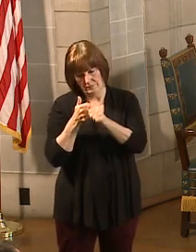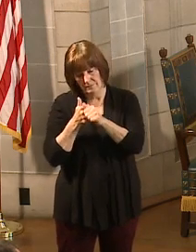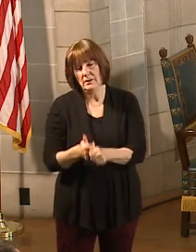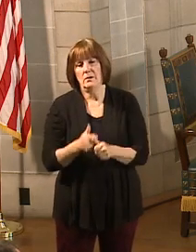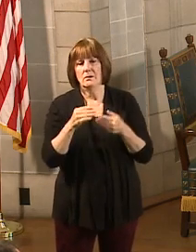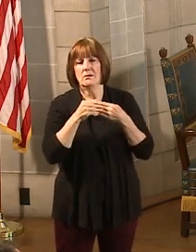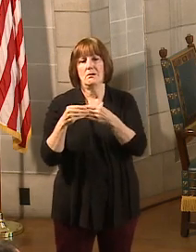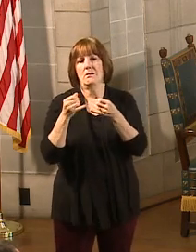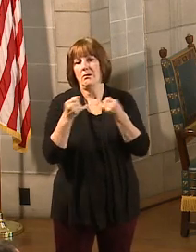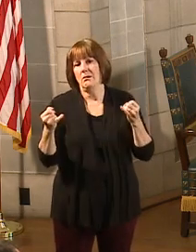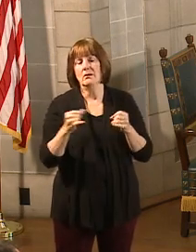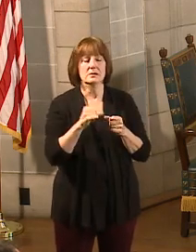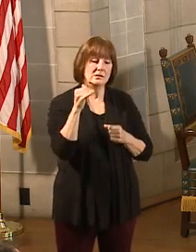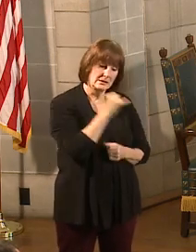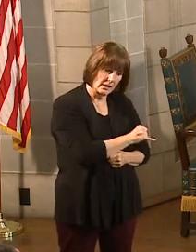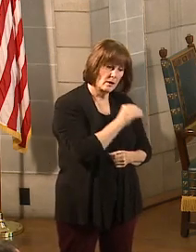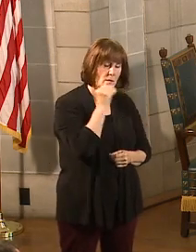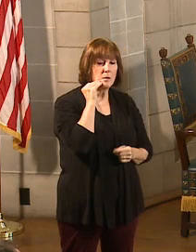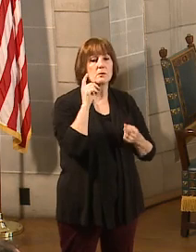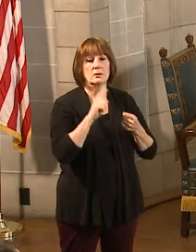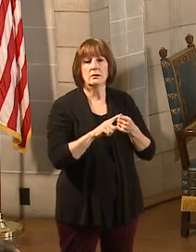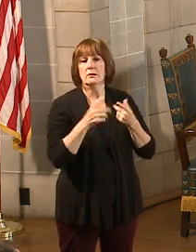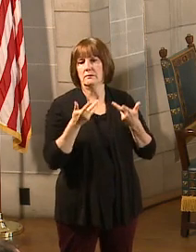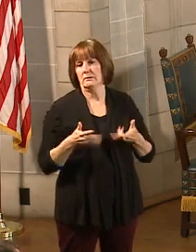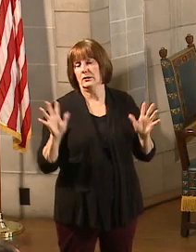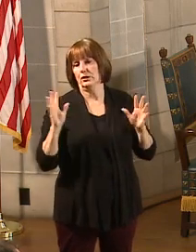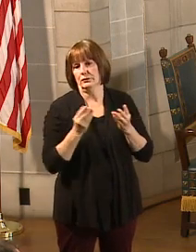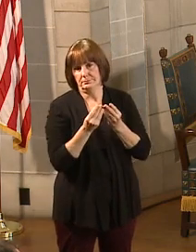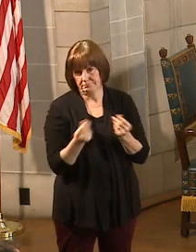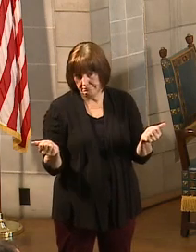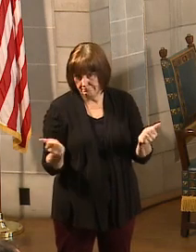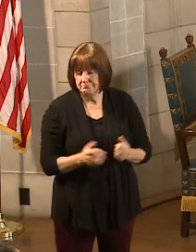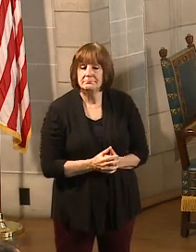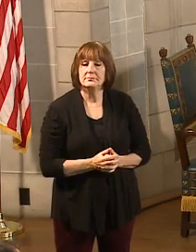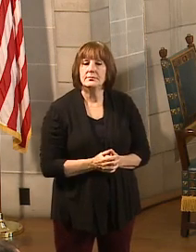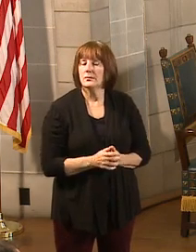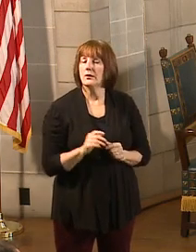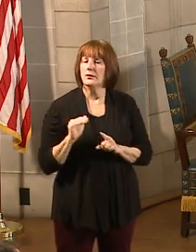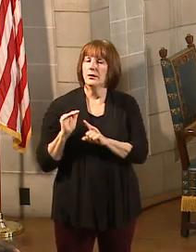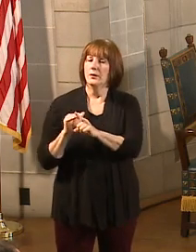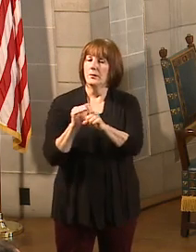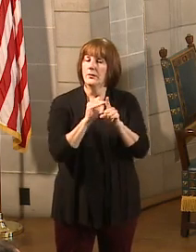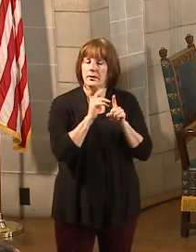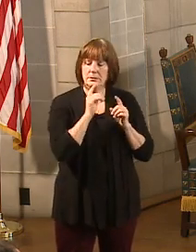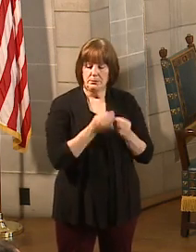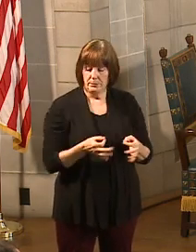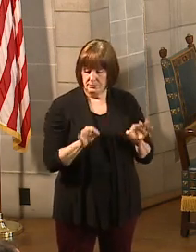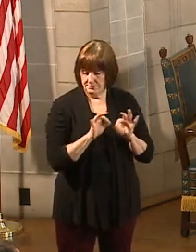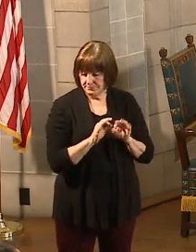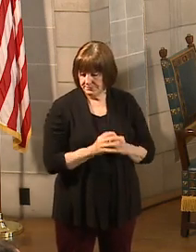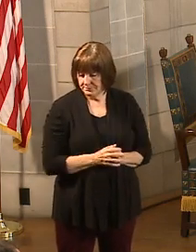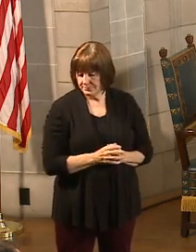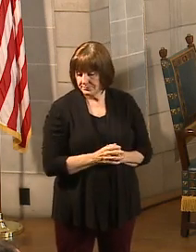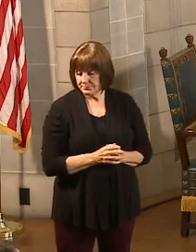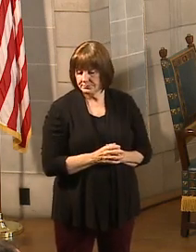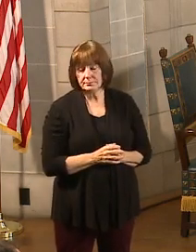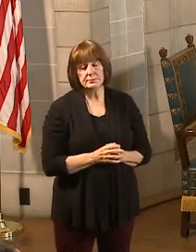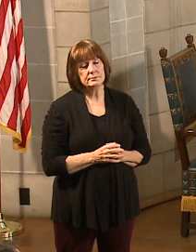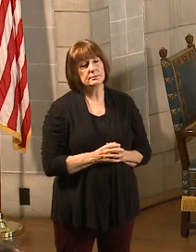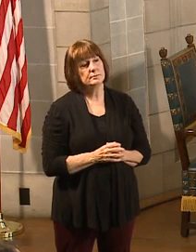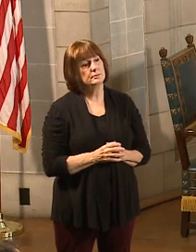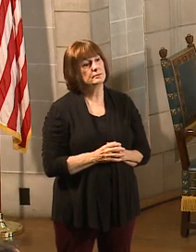to staying home until you're over the coronavirus. So I just want to remind folks about that. That's very important.